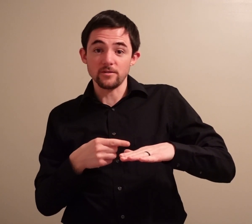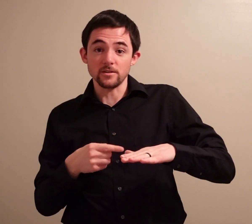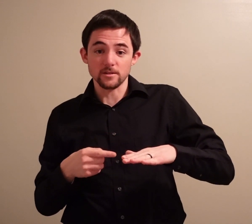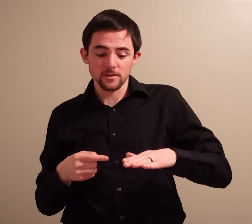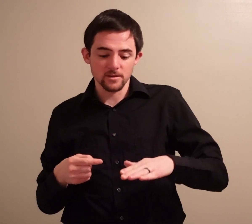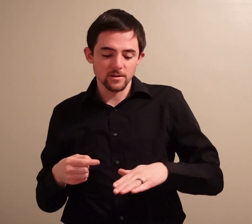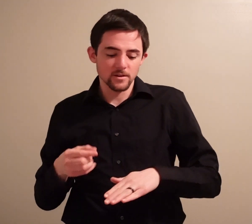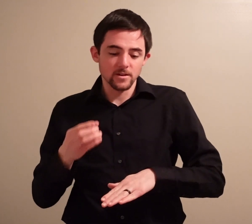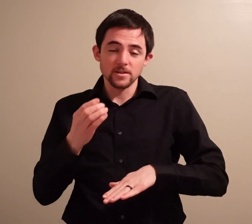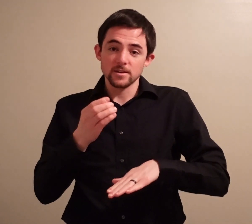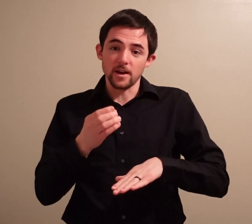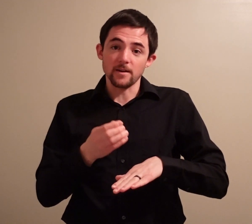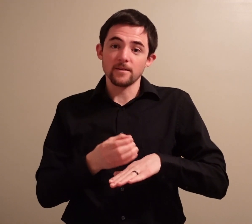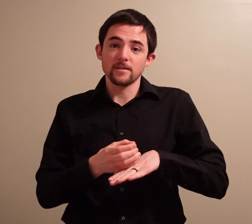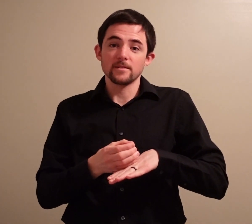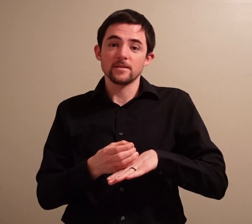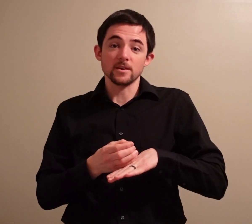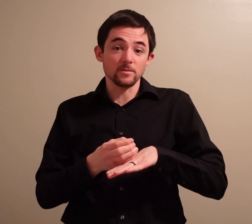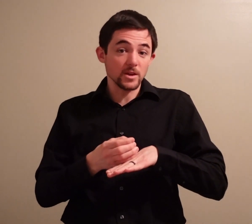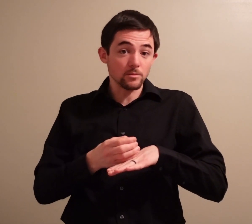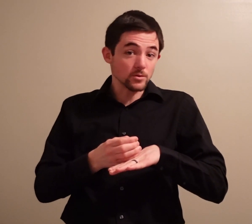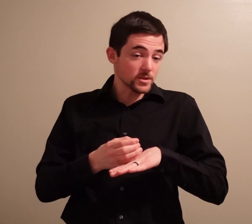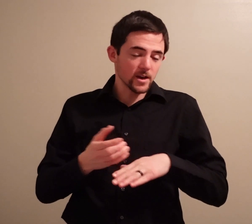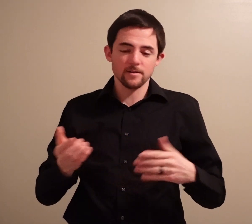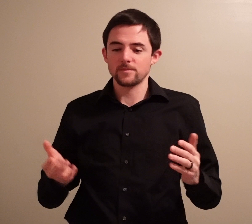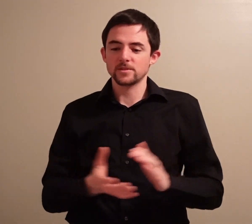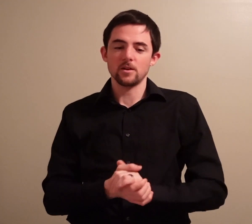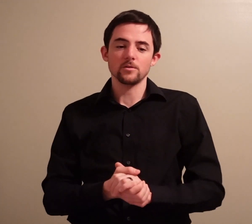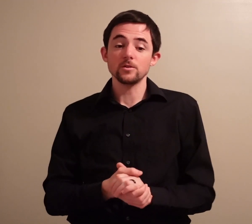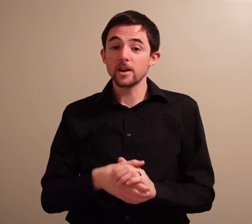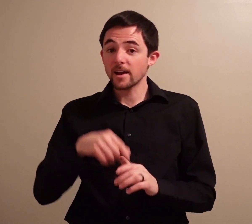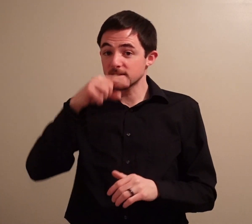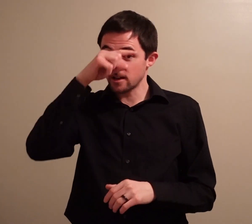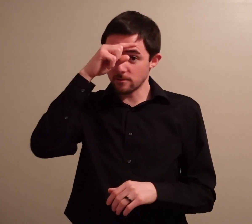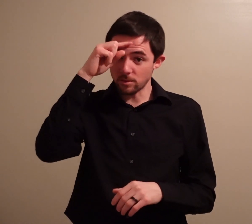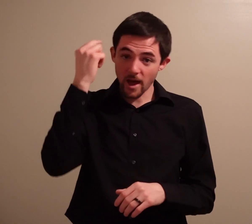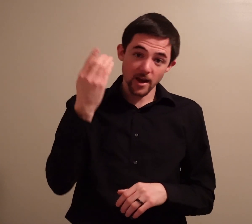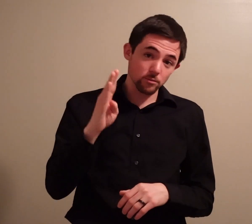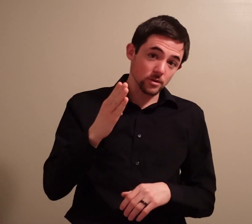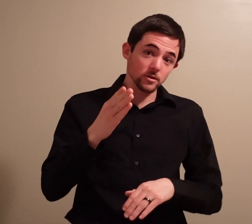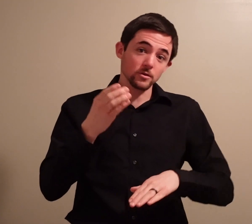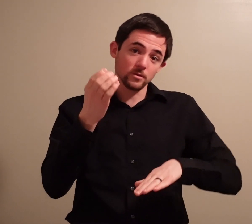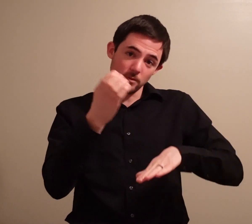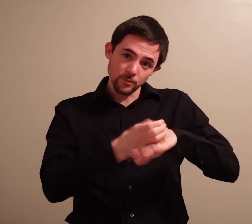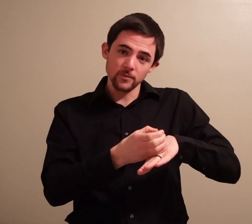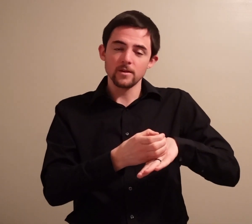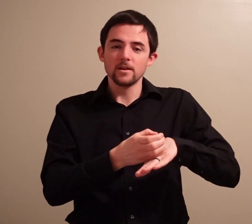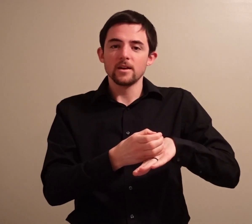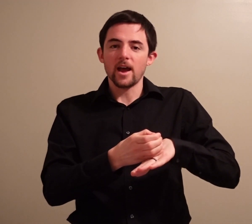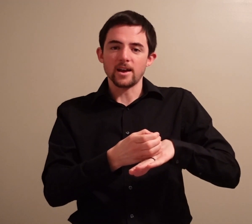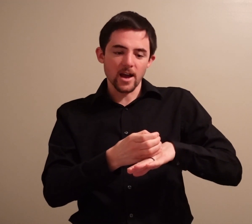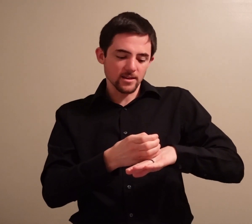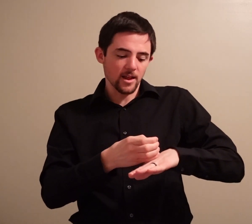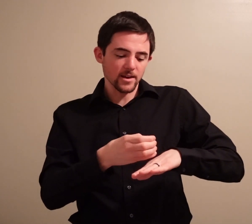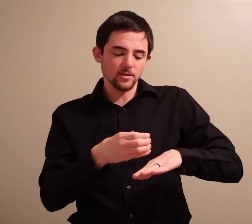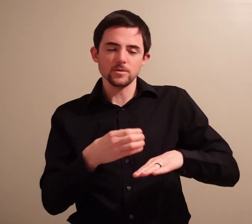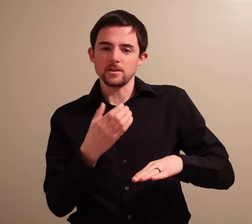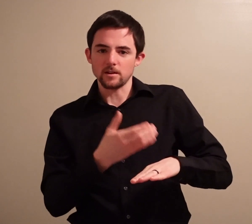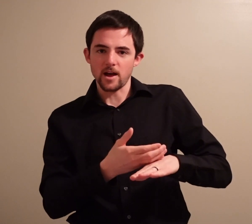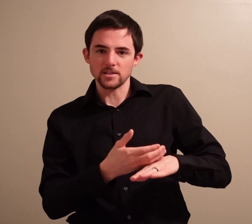foot. Okay, could be a bruise there. So you can sign black, blue, and I like using the